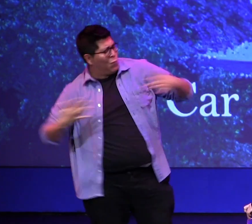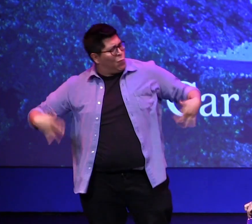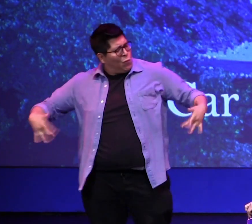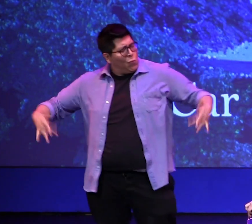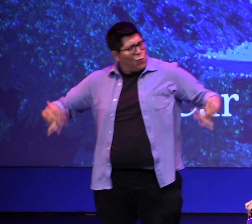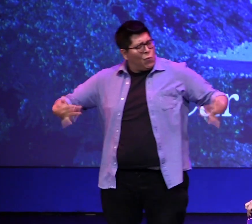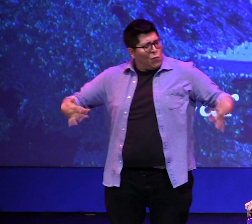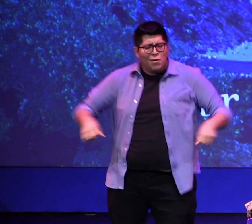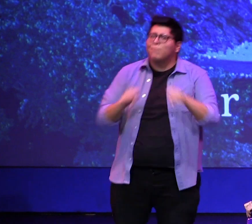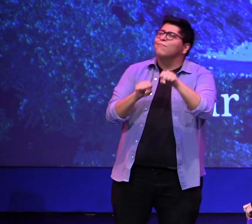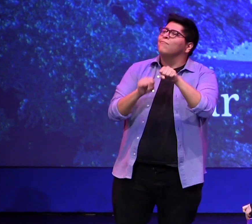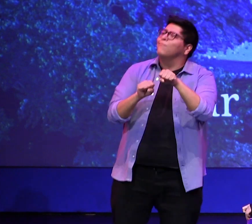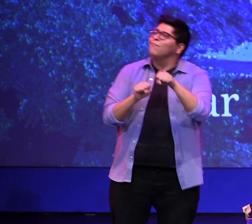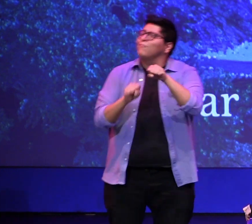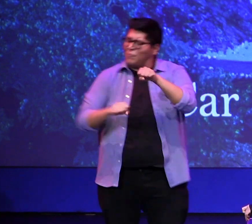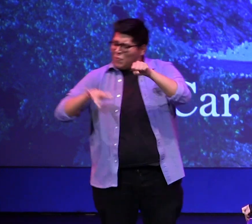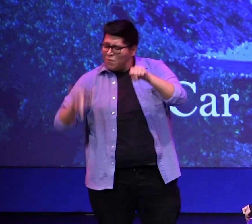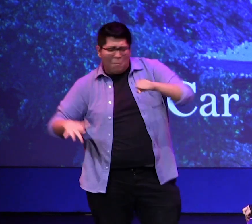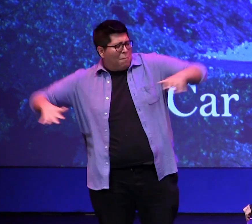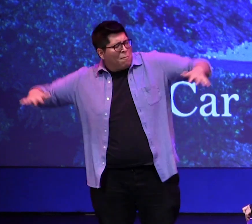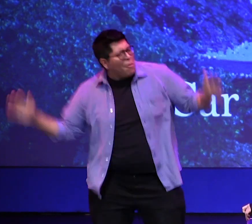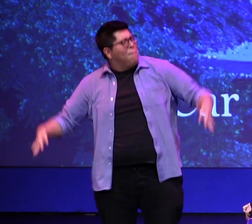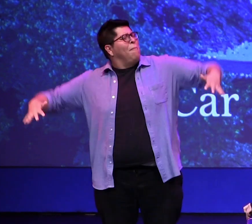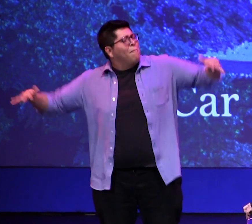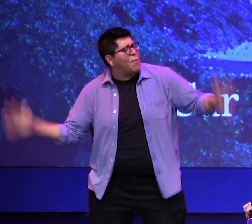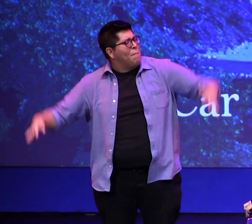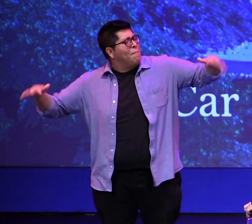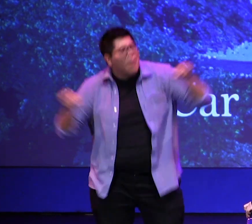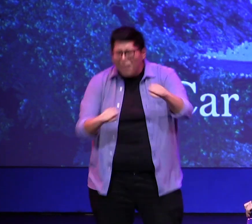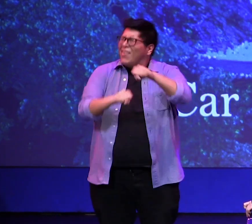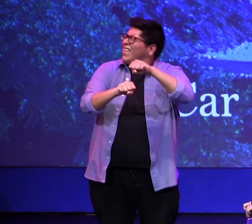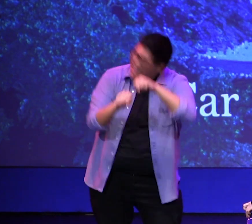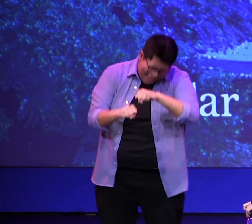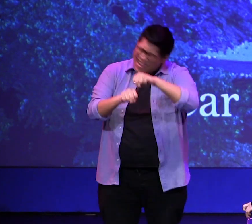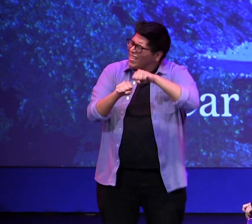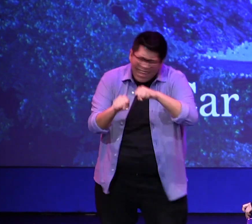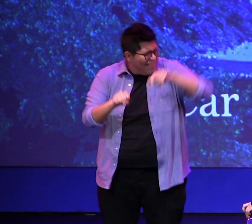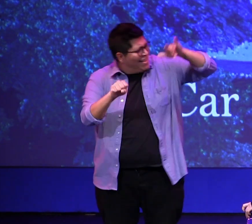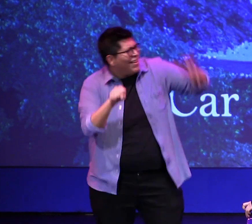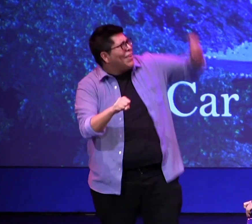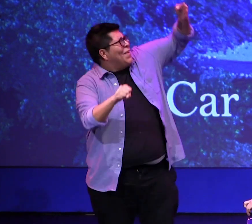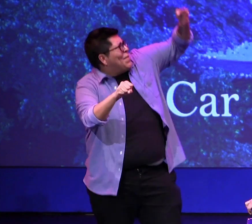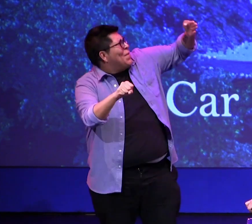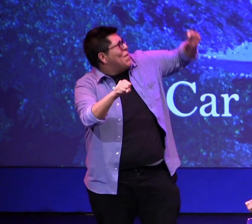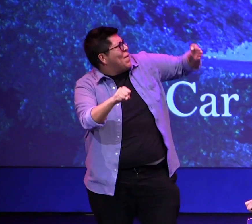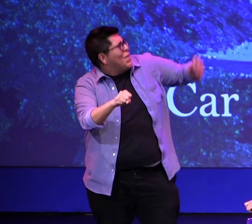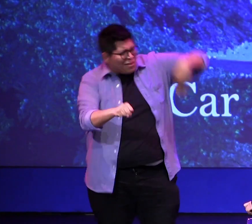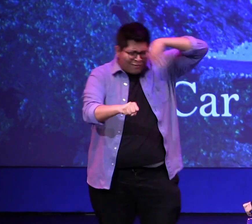Cruising. Wheels spinning. Driving. Yeah, let me play my jam. There we go. Let me pull down the